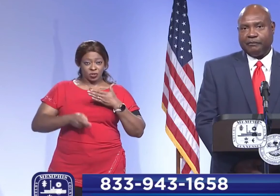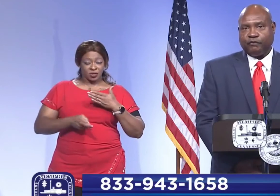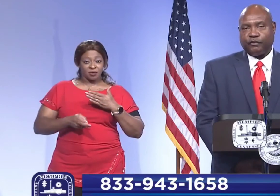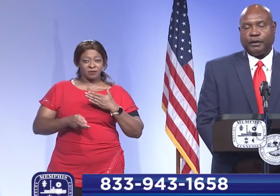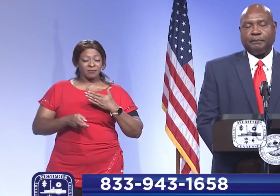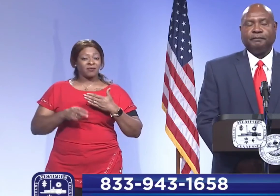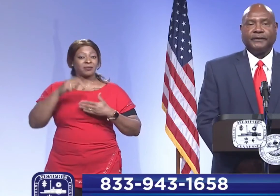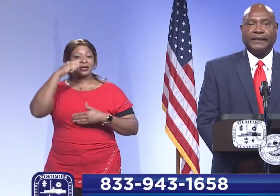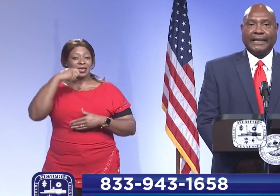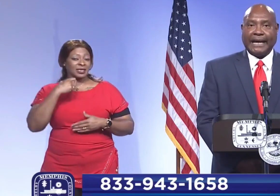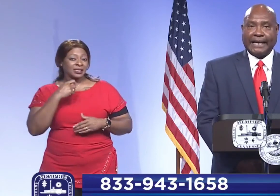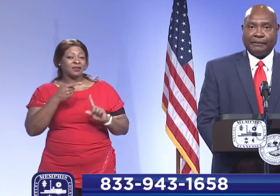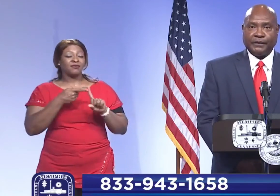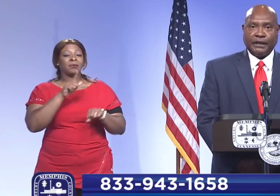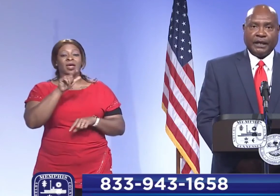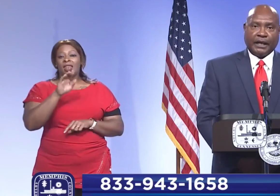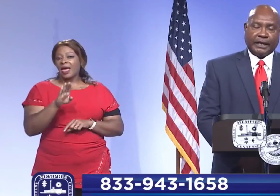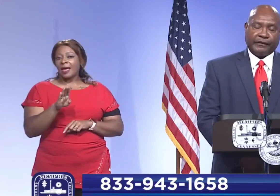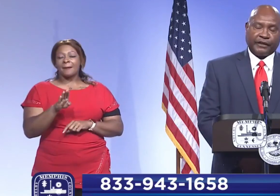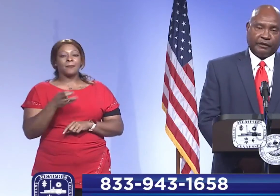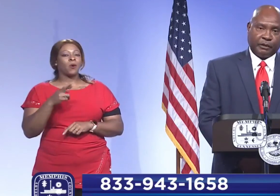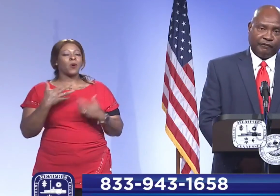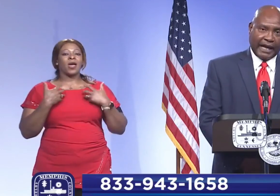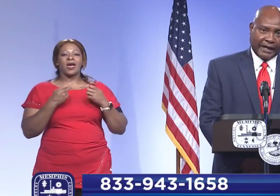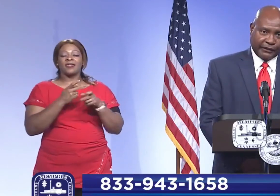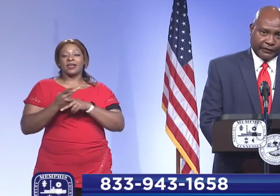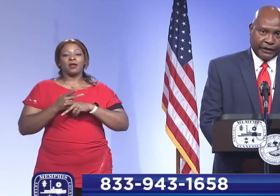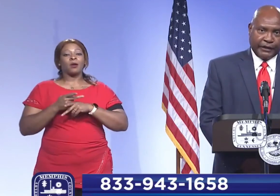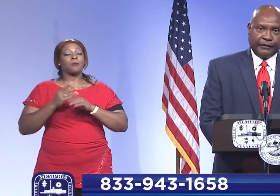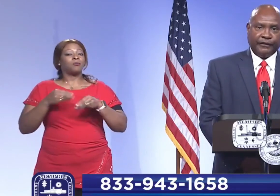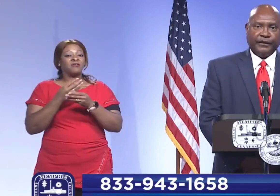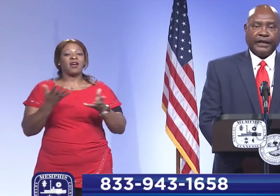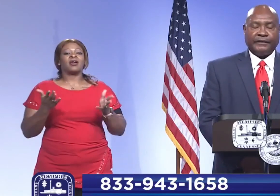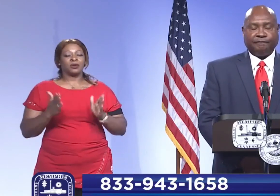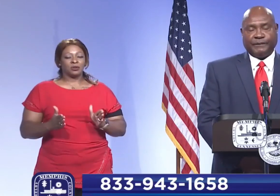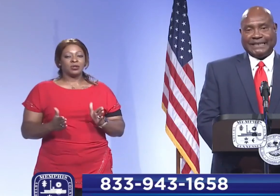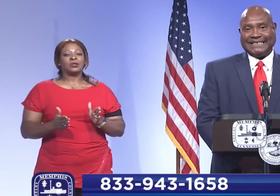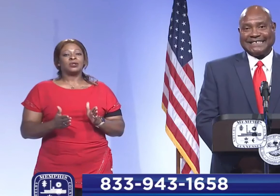sometime from the lab healthcare provider,